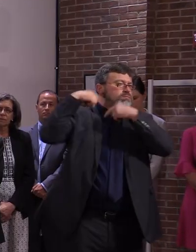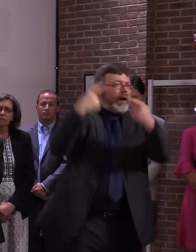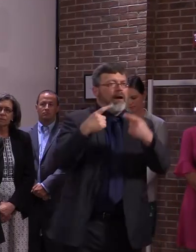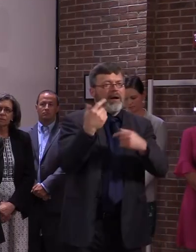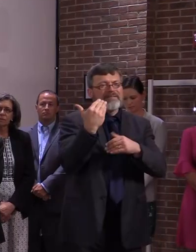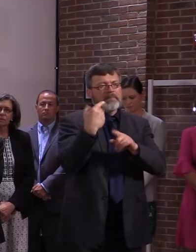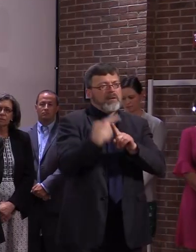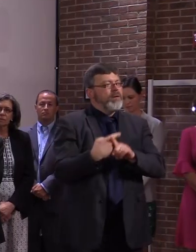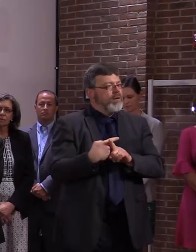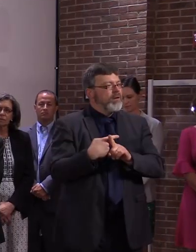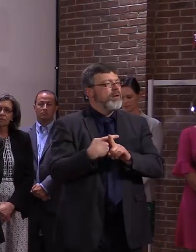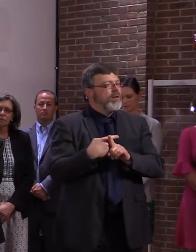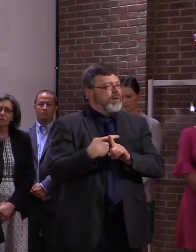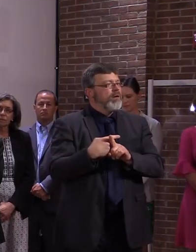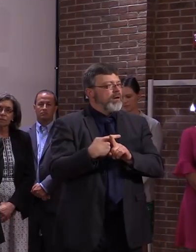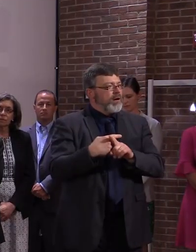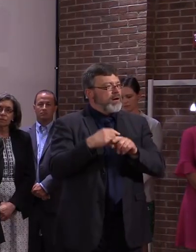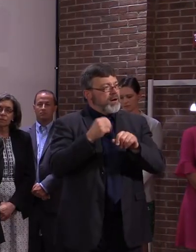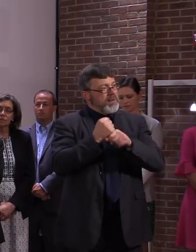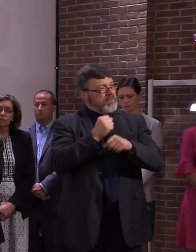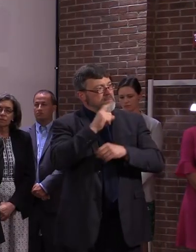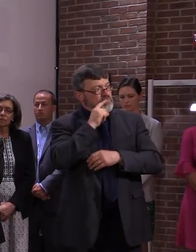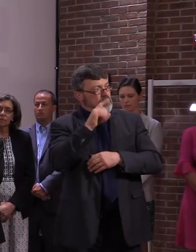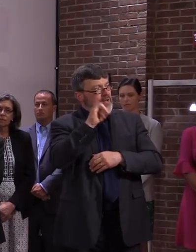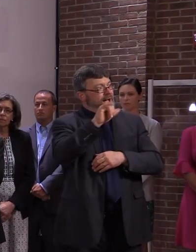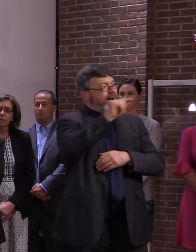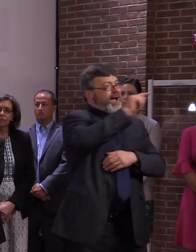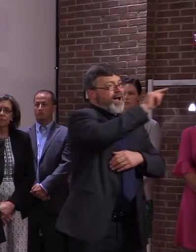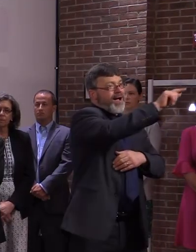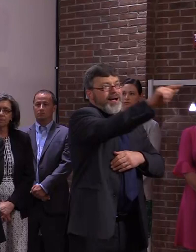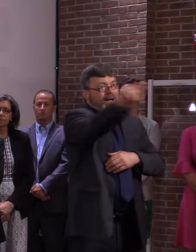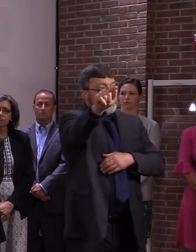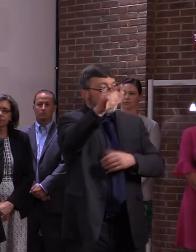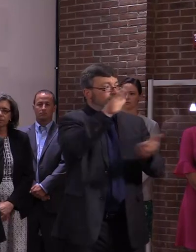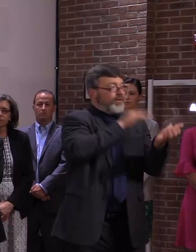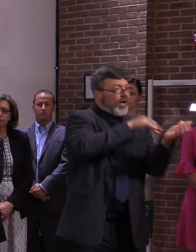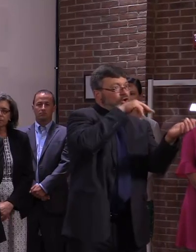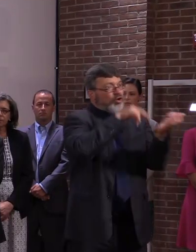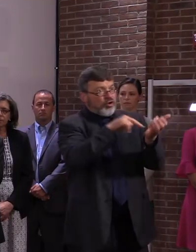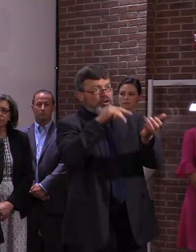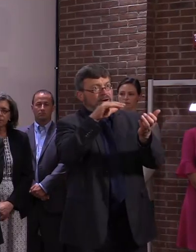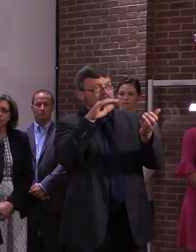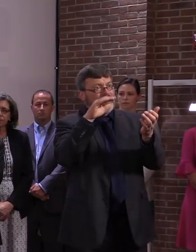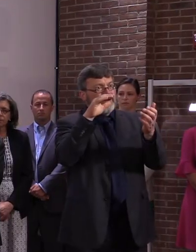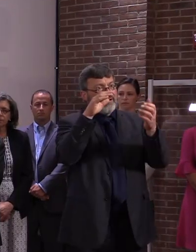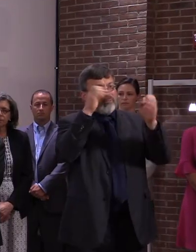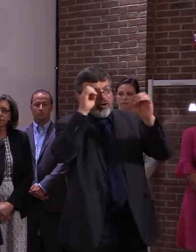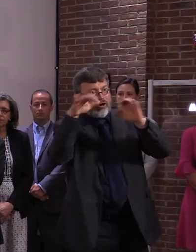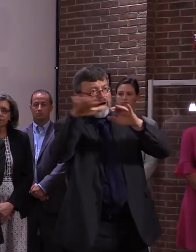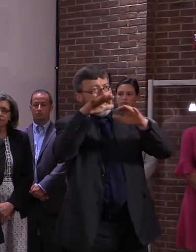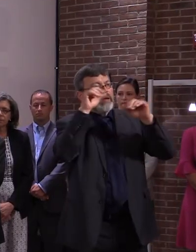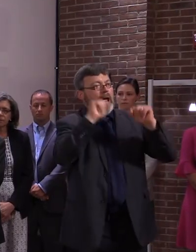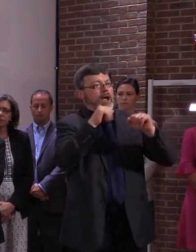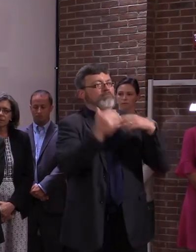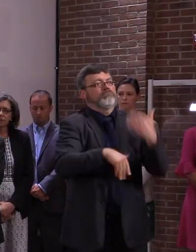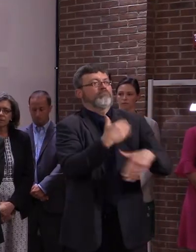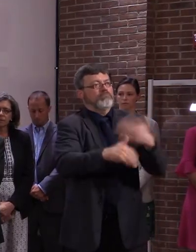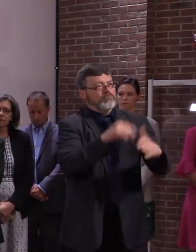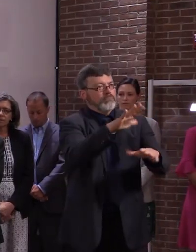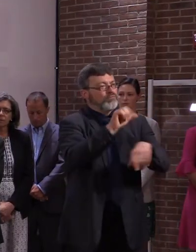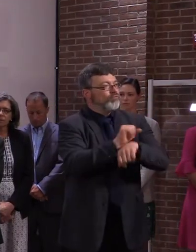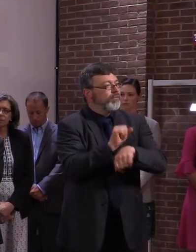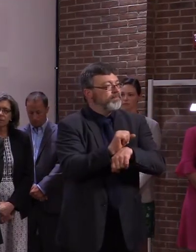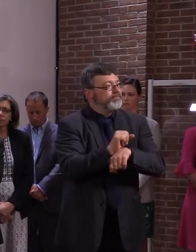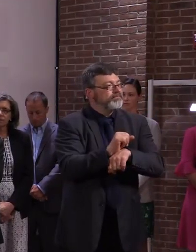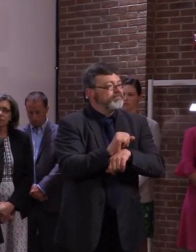sure our other essential public health functions were still going strong. I've